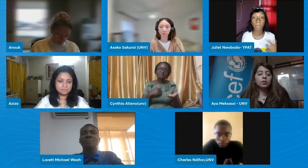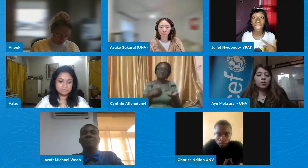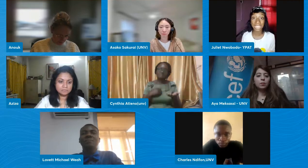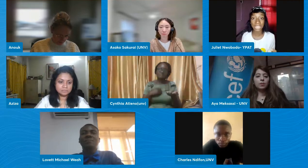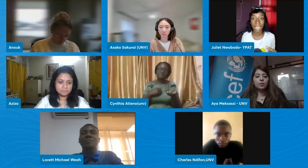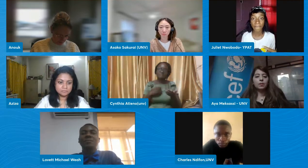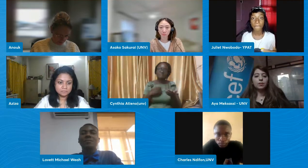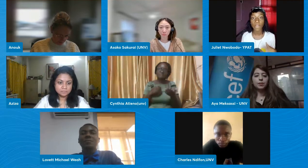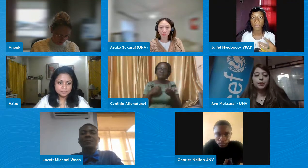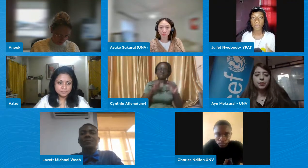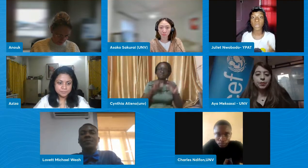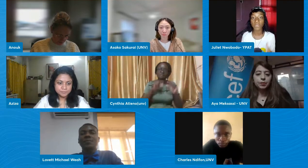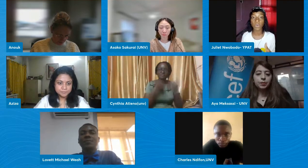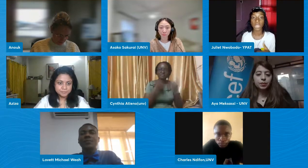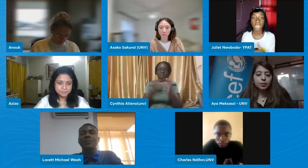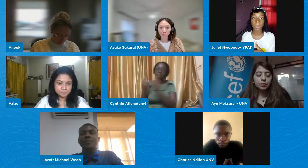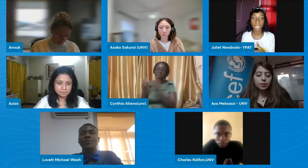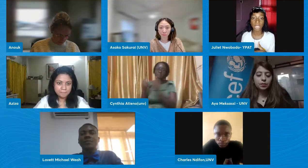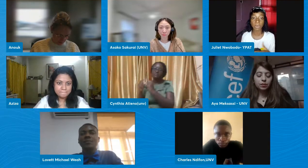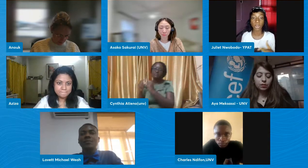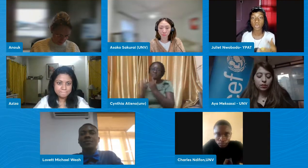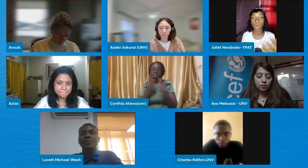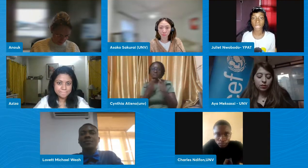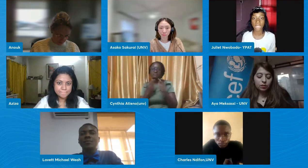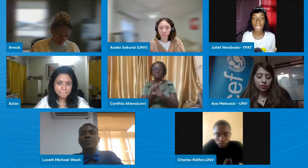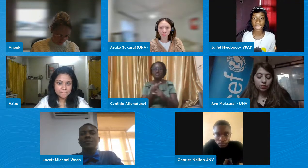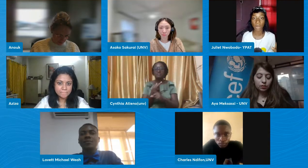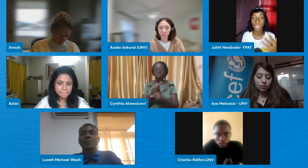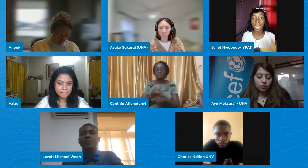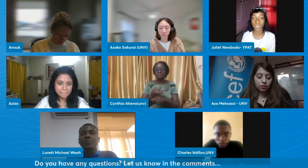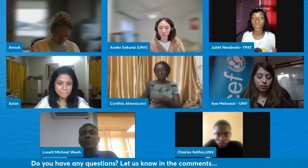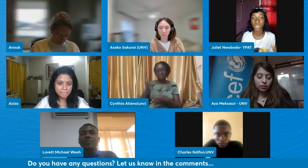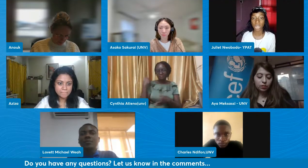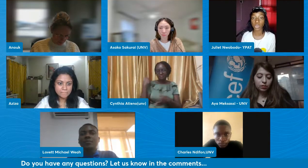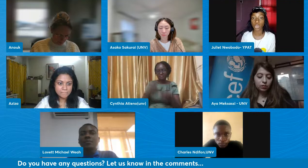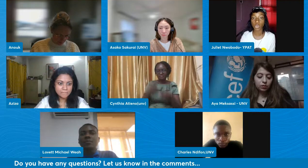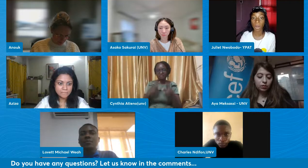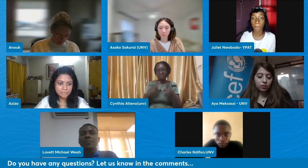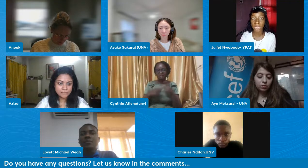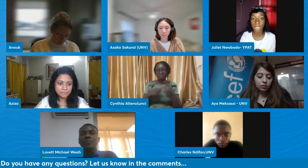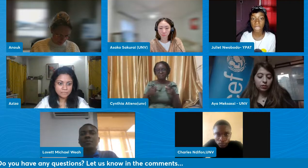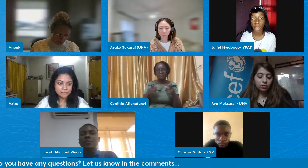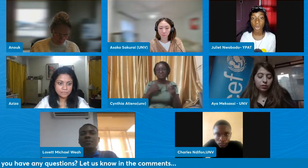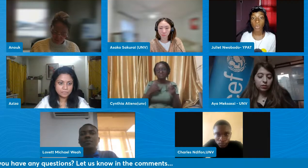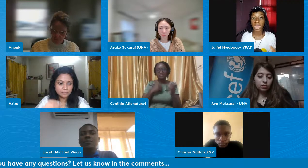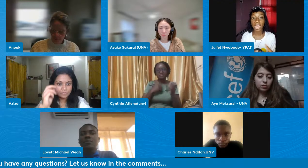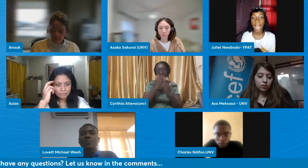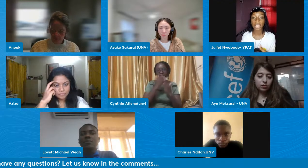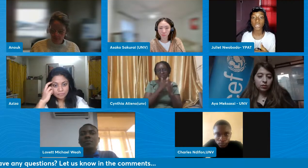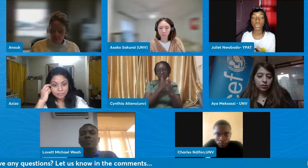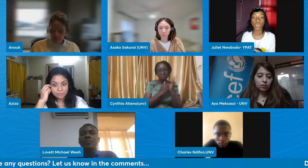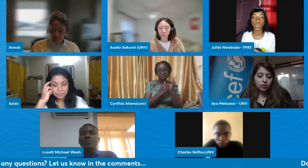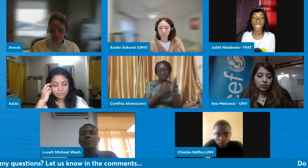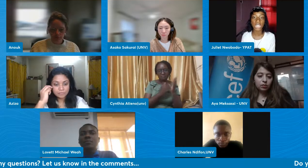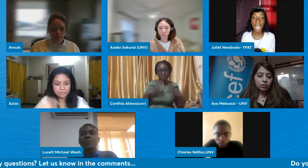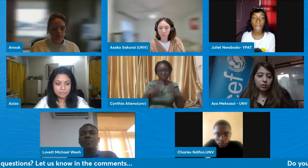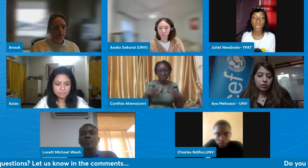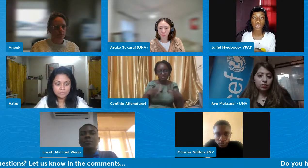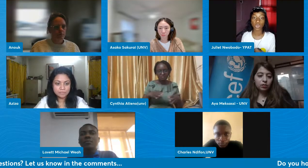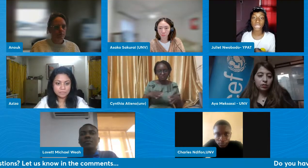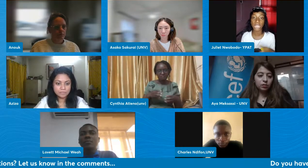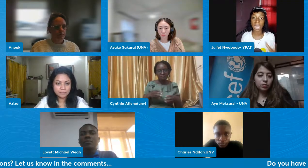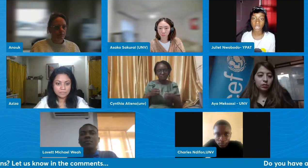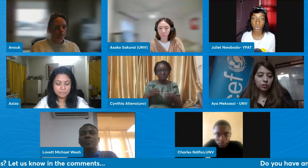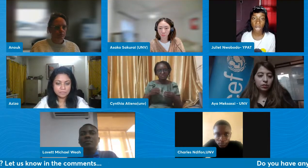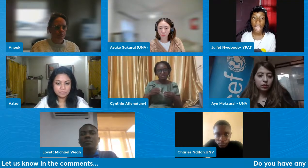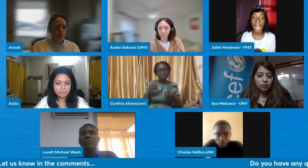I think sometime last year, for people living with disabilities, because we understand that we cannot reach out to just one person. We had to reach out